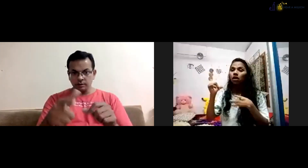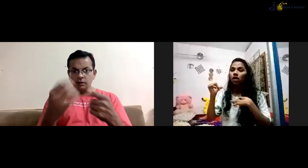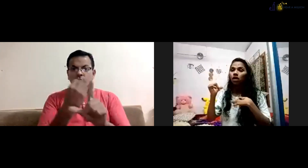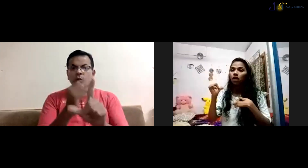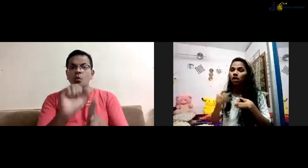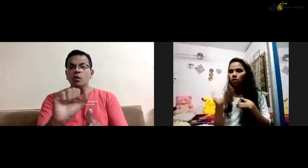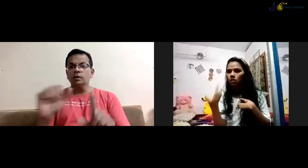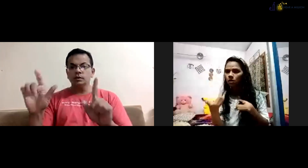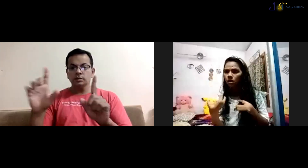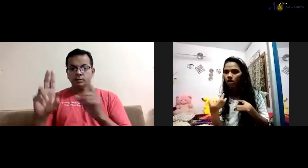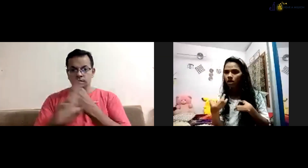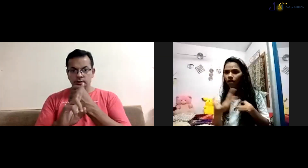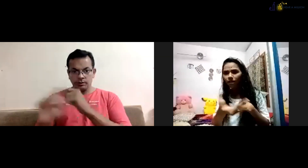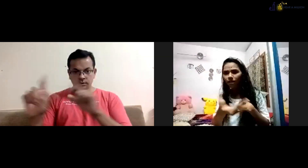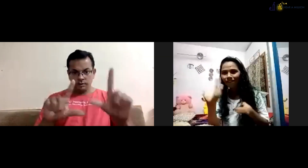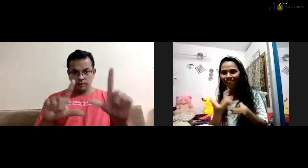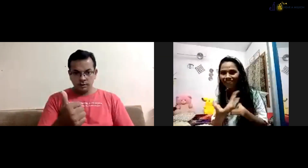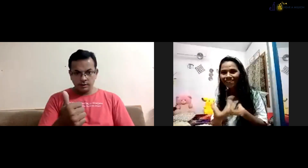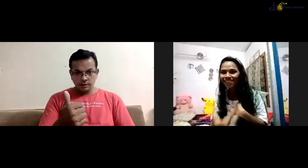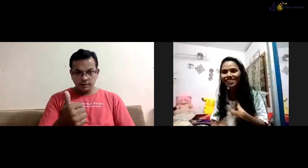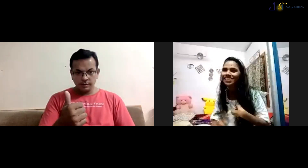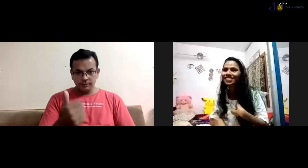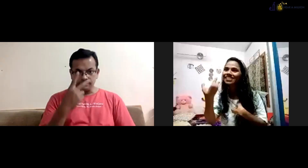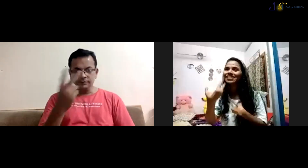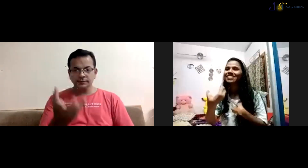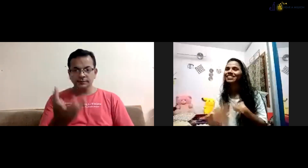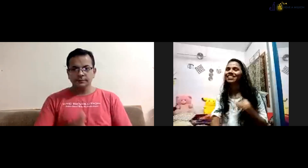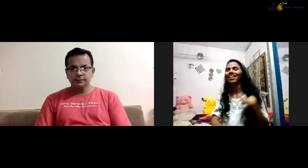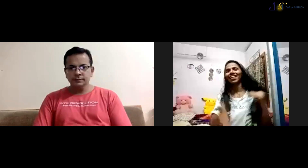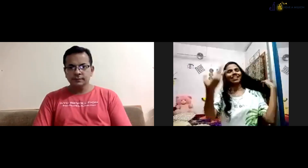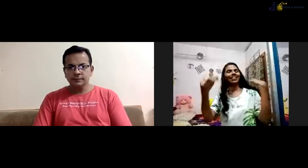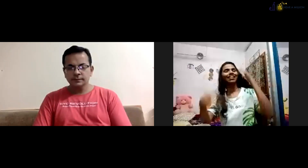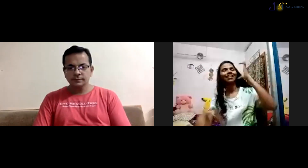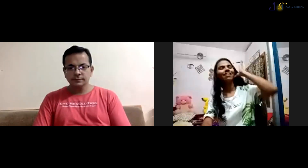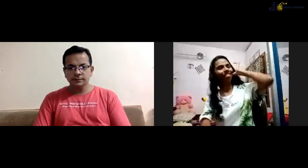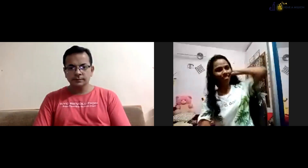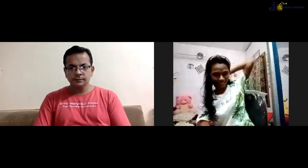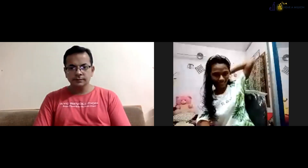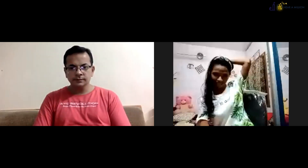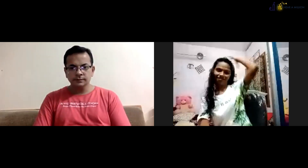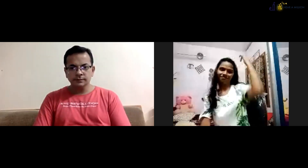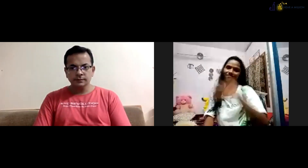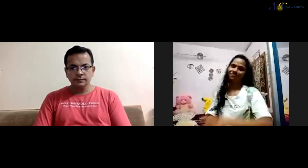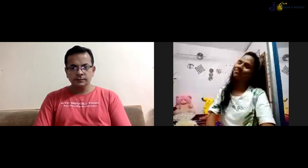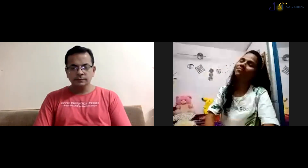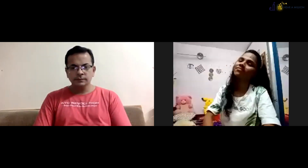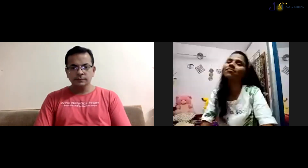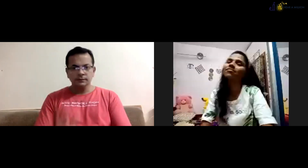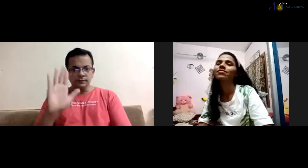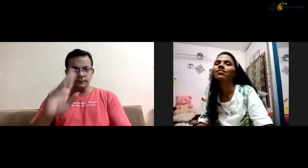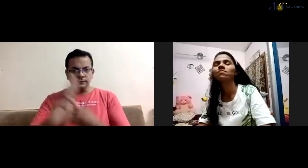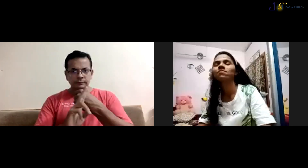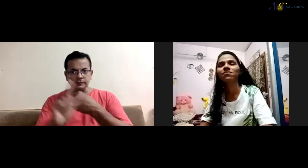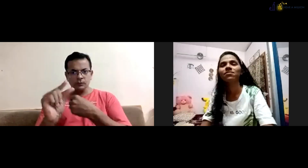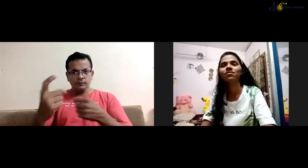YouTube channel I haven't started. If you have, then Tushar can show on. Tushar, please